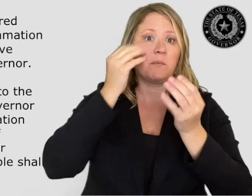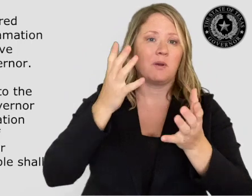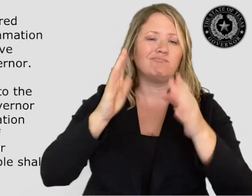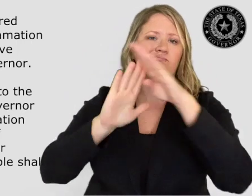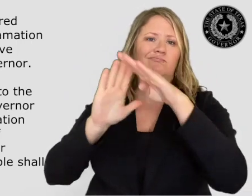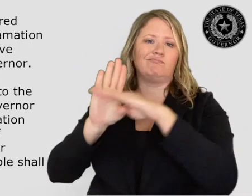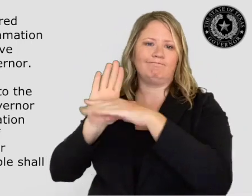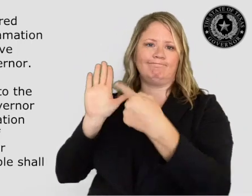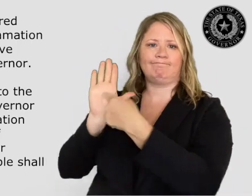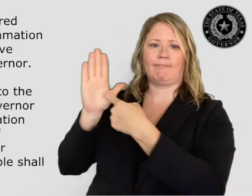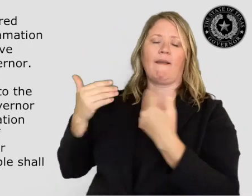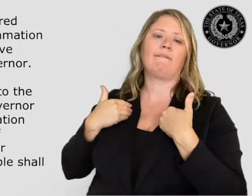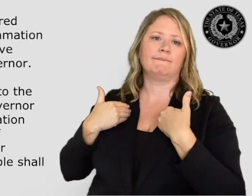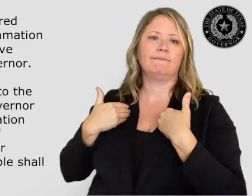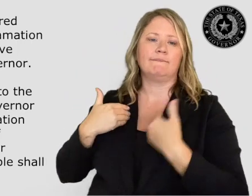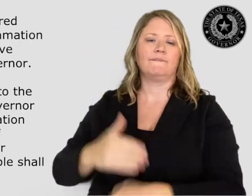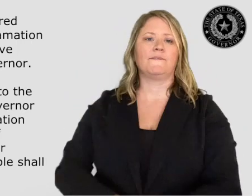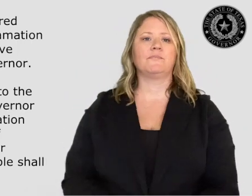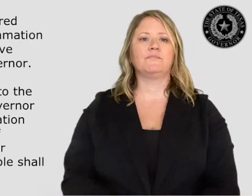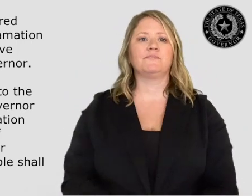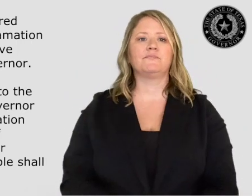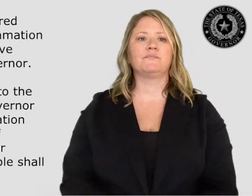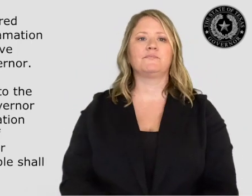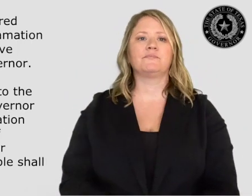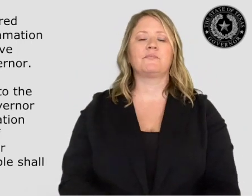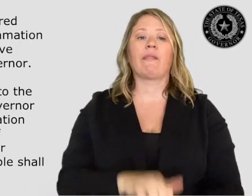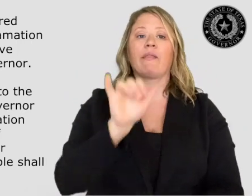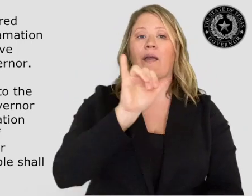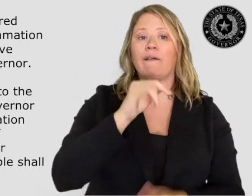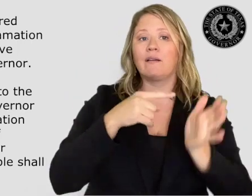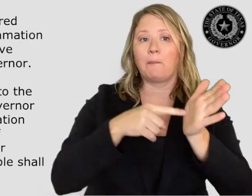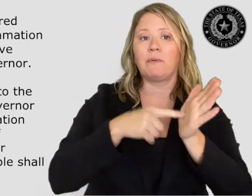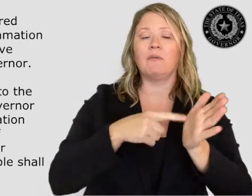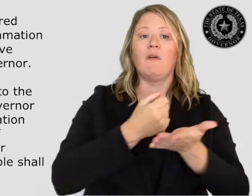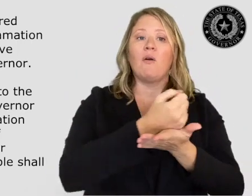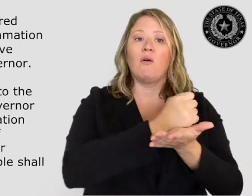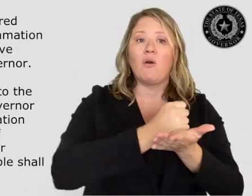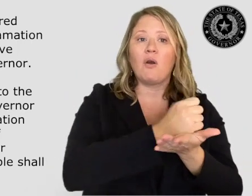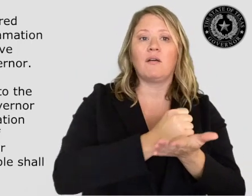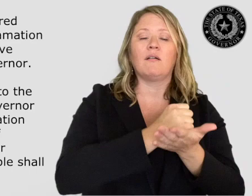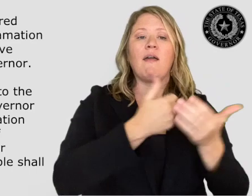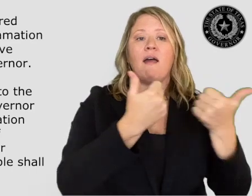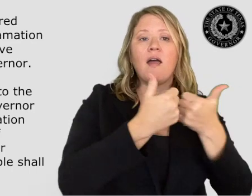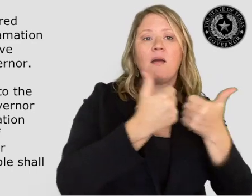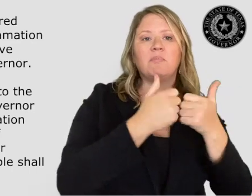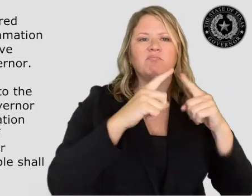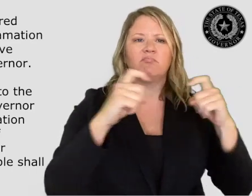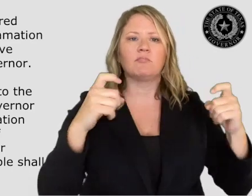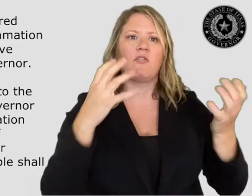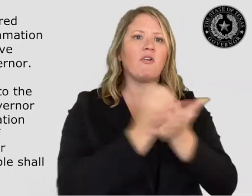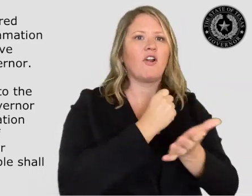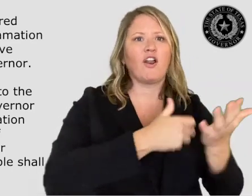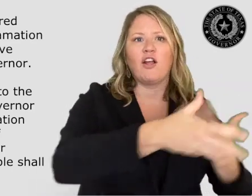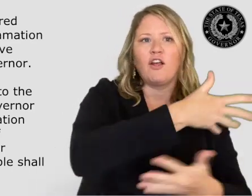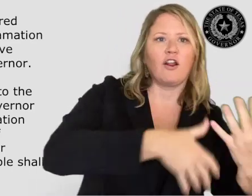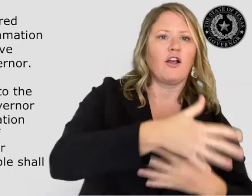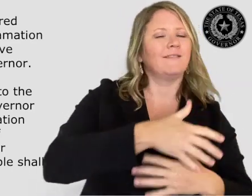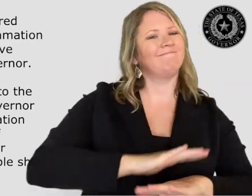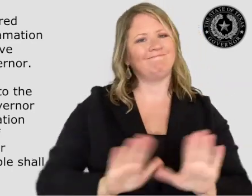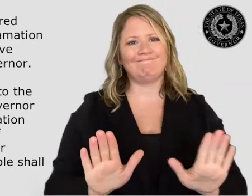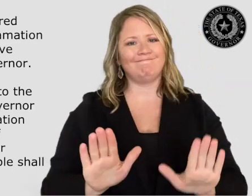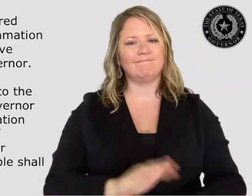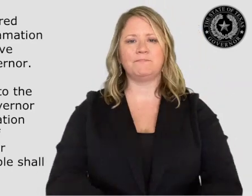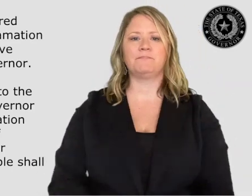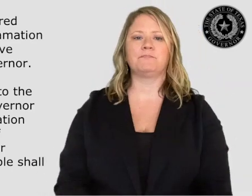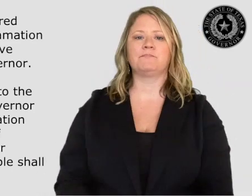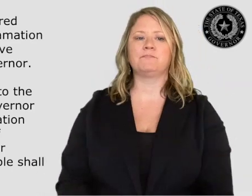governor. Notwithstanding anything herein to the contrary, the governor may by proclamation add to this list of establishments or venues